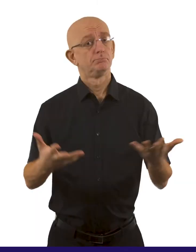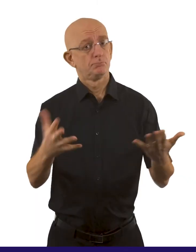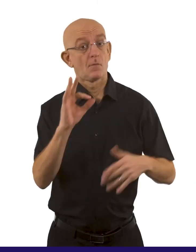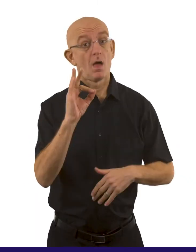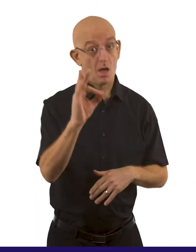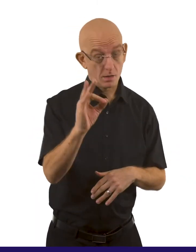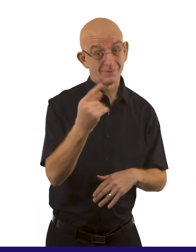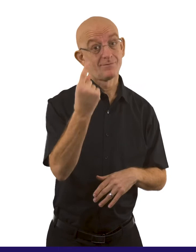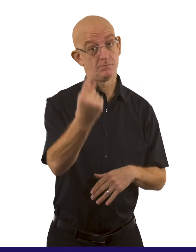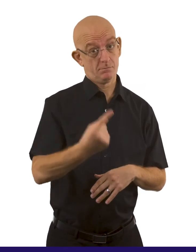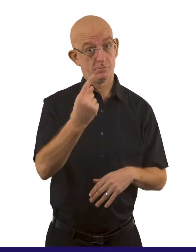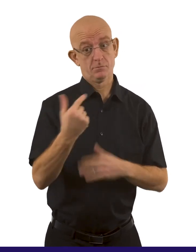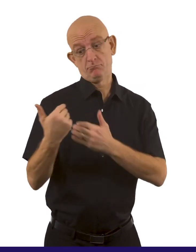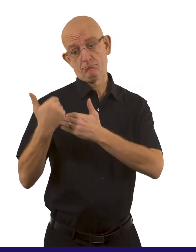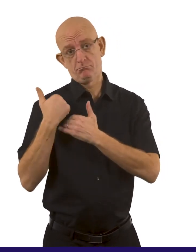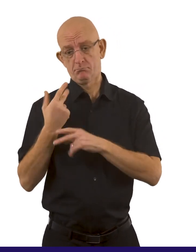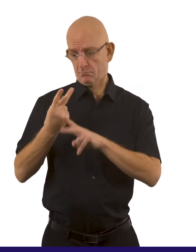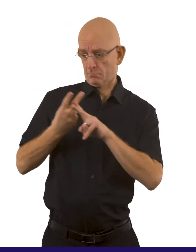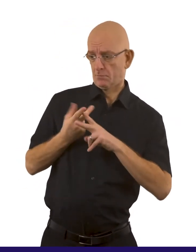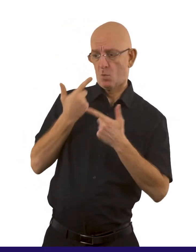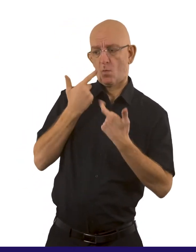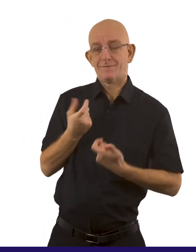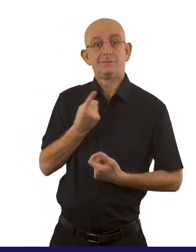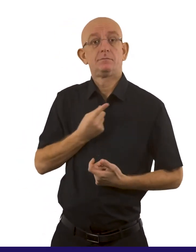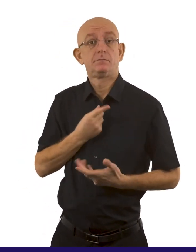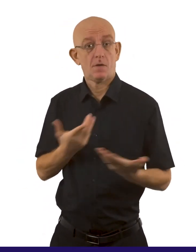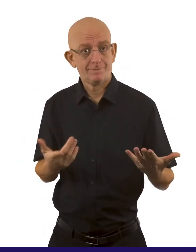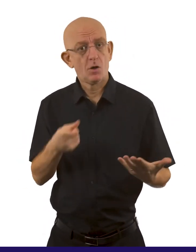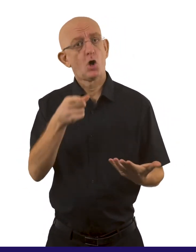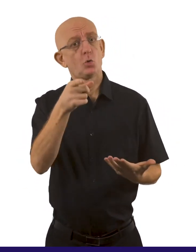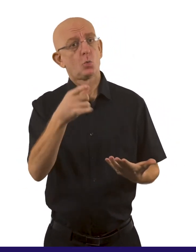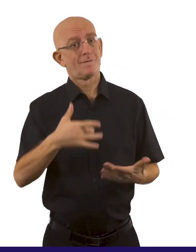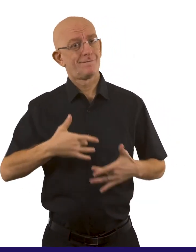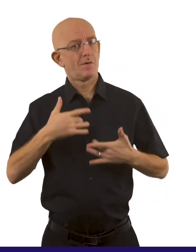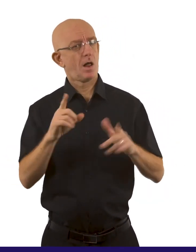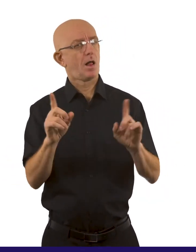Question 25. If you manage your own care, do you find it